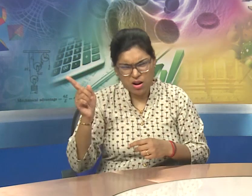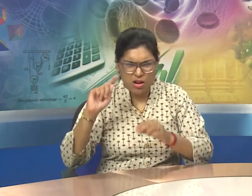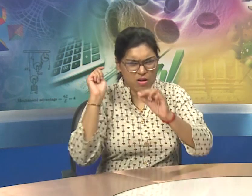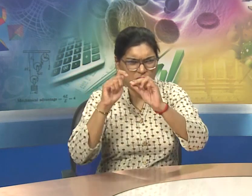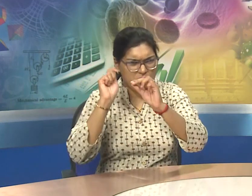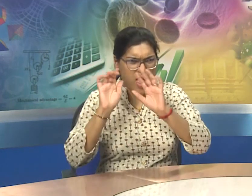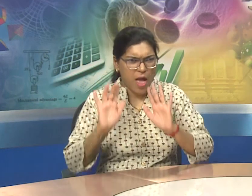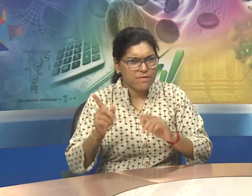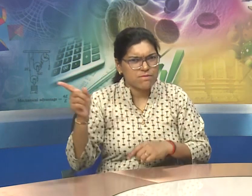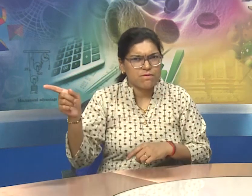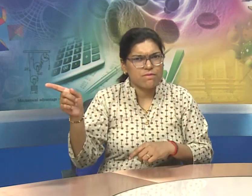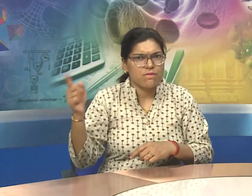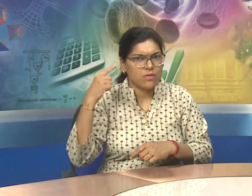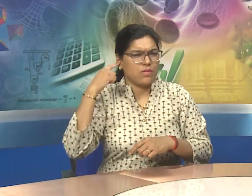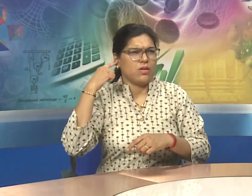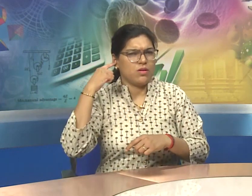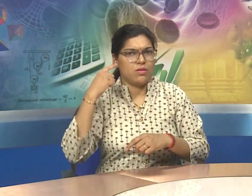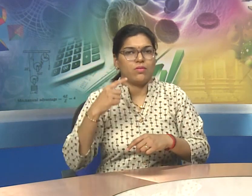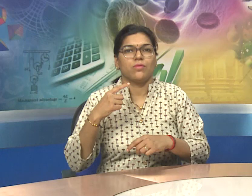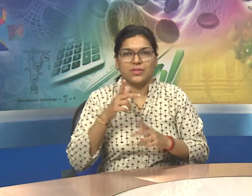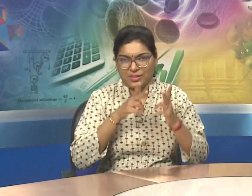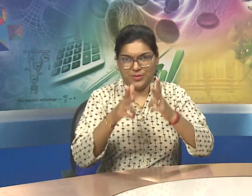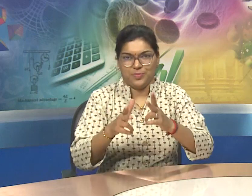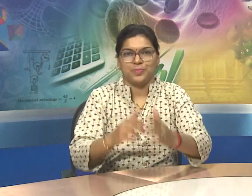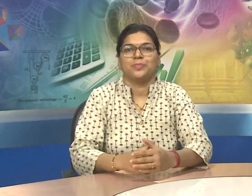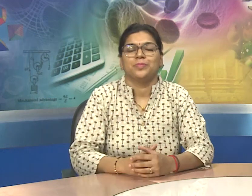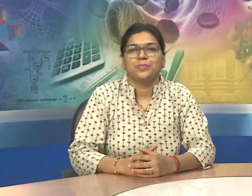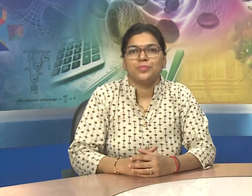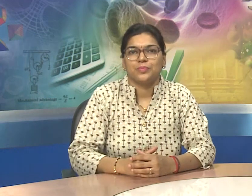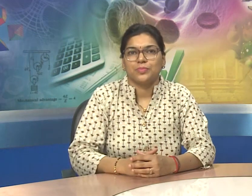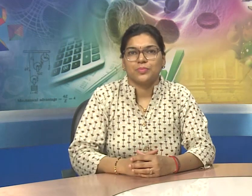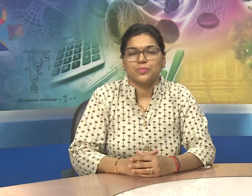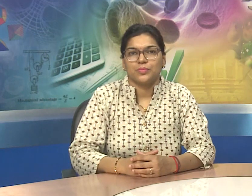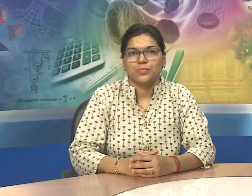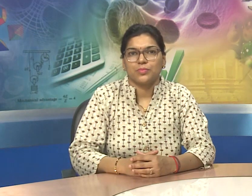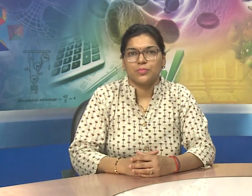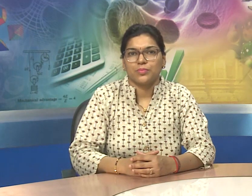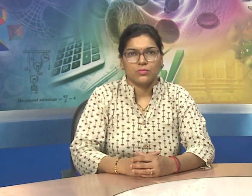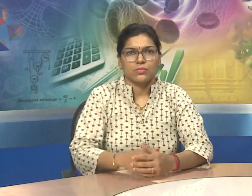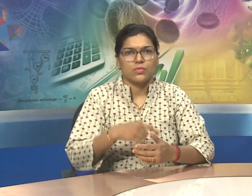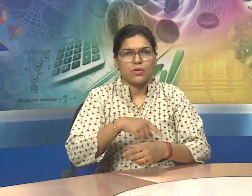his ears. He listened, and had he heard correctly?